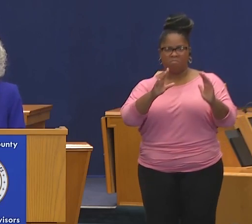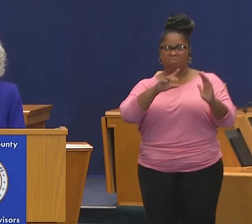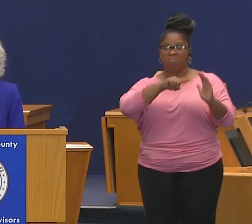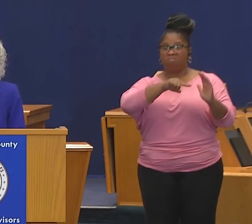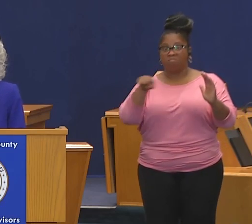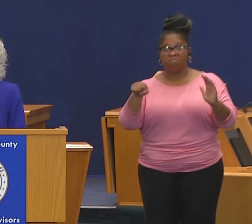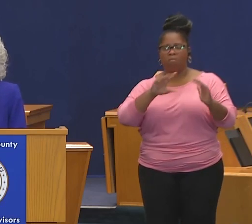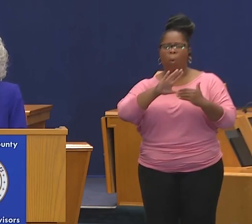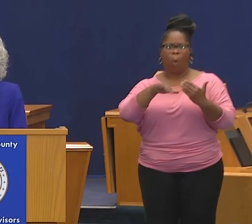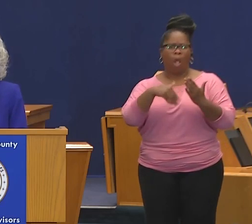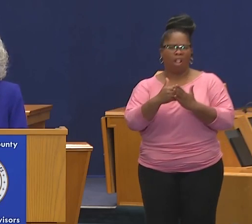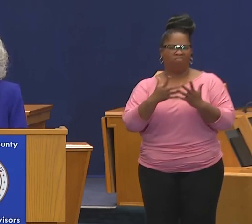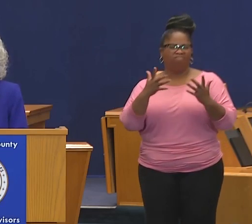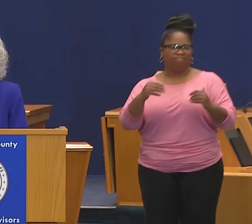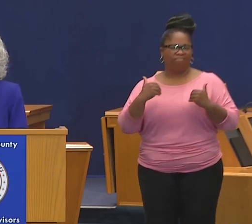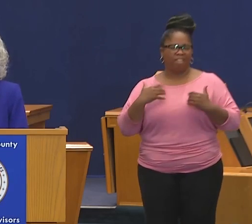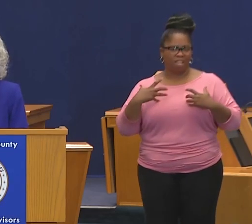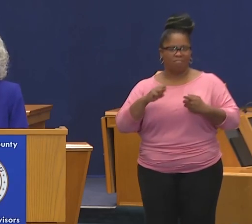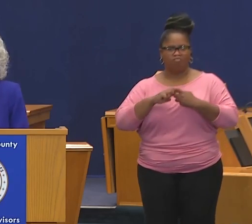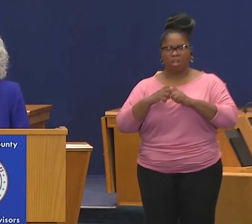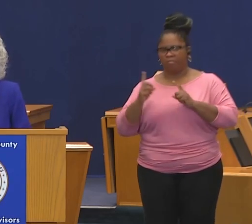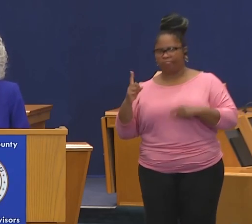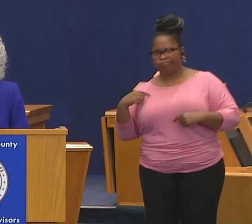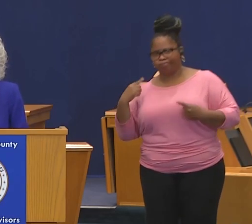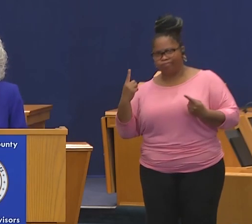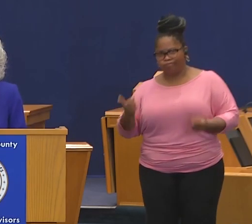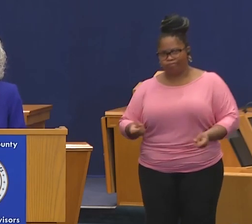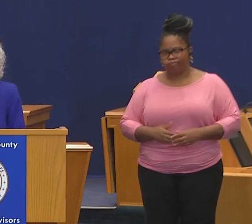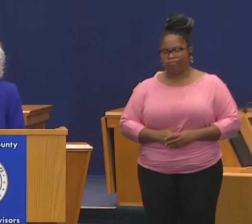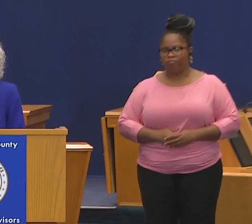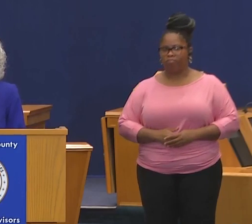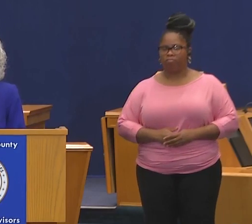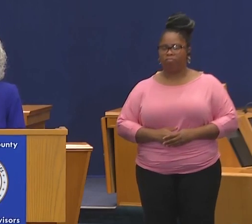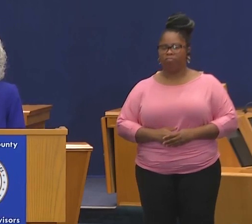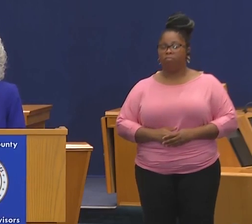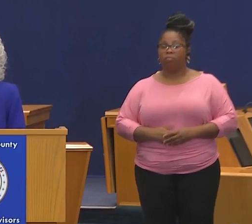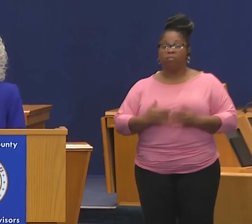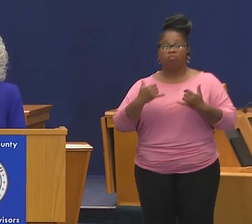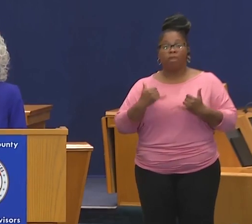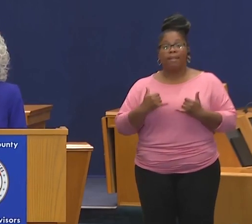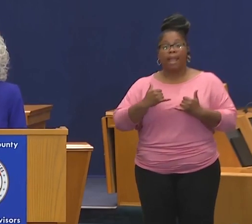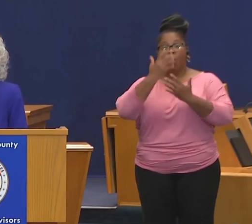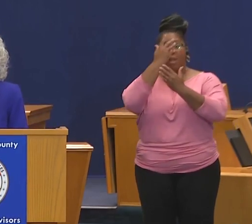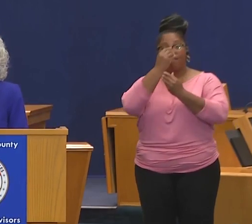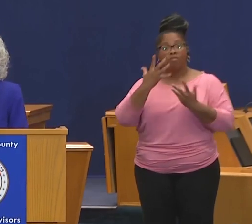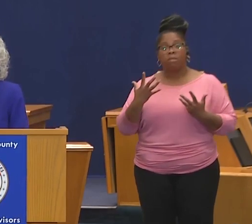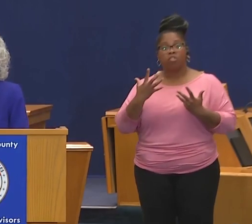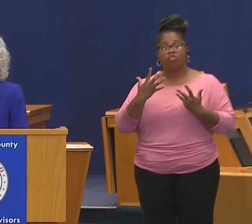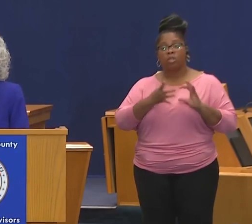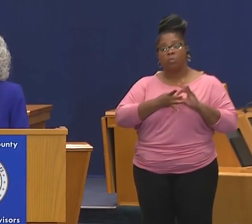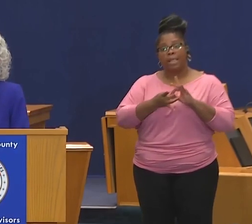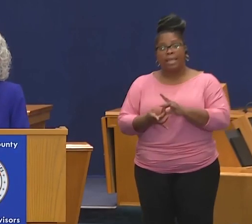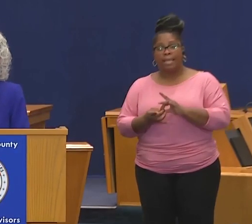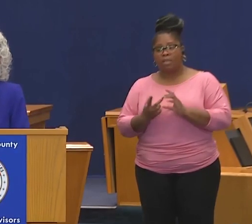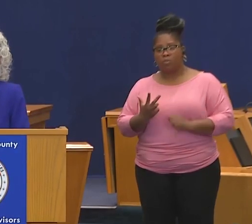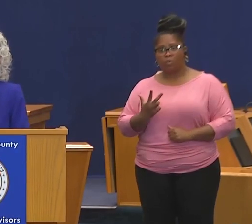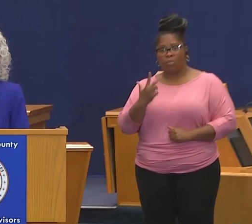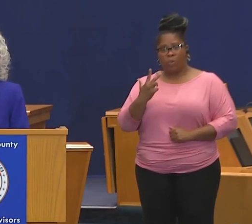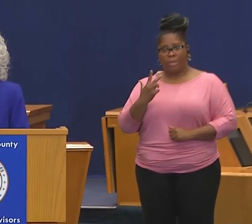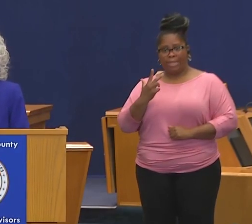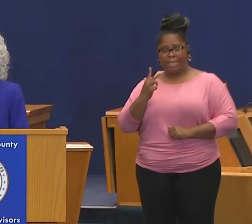people had underlying health conditions. I don't have information at this point on the 3 cases that are